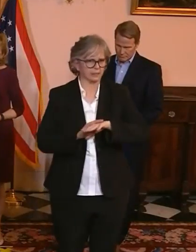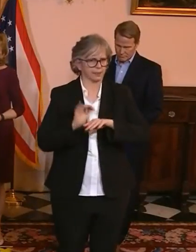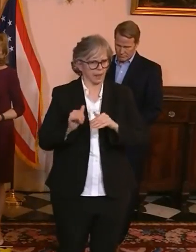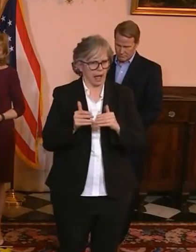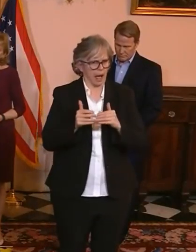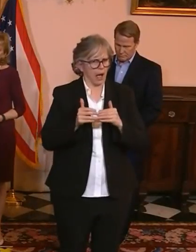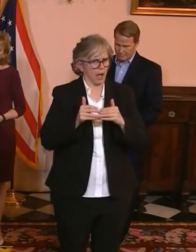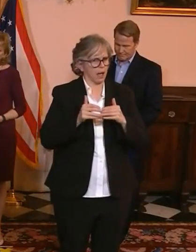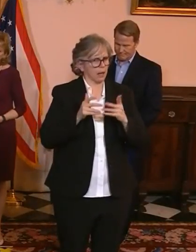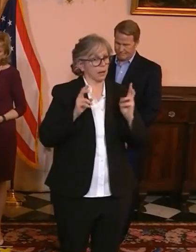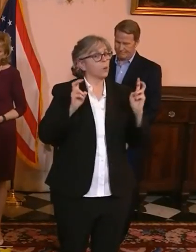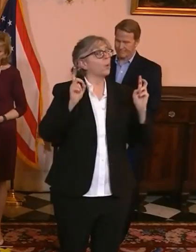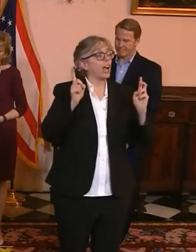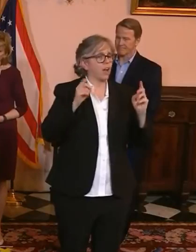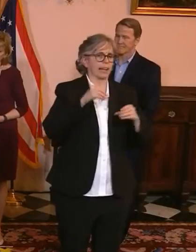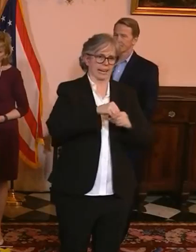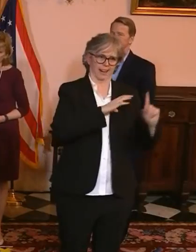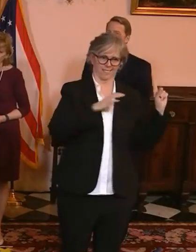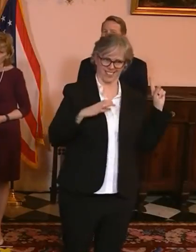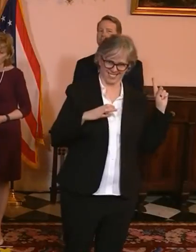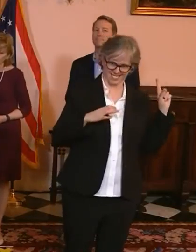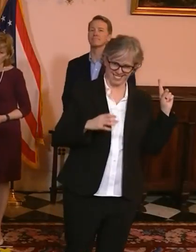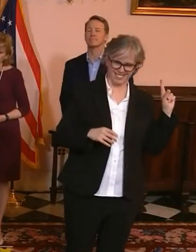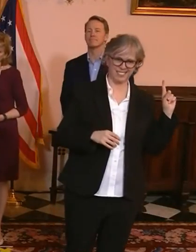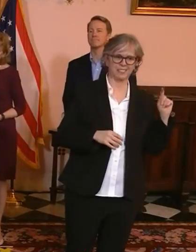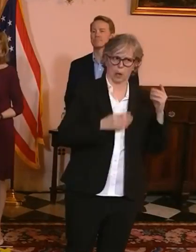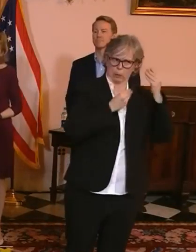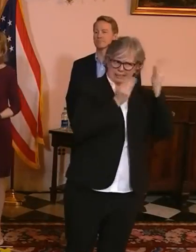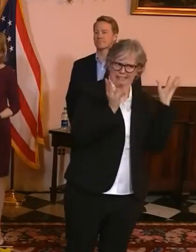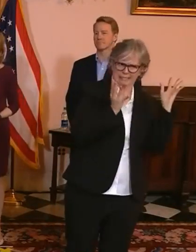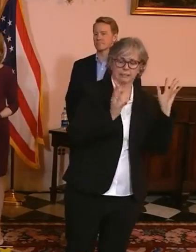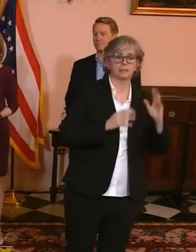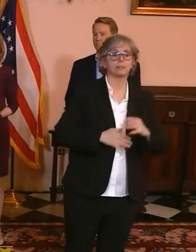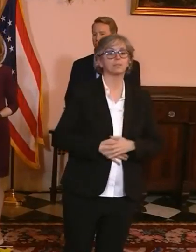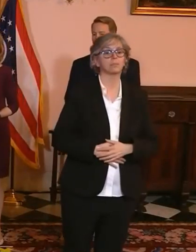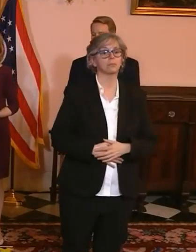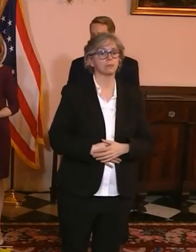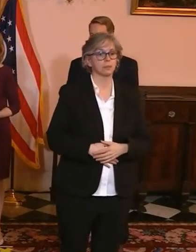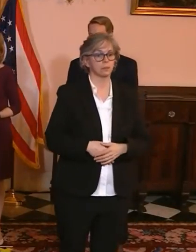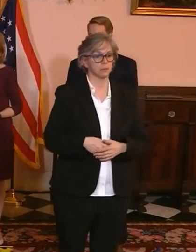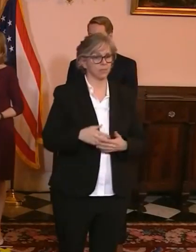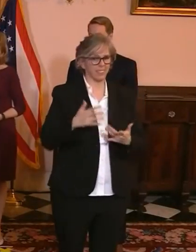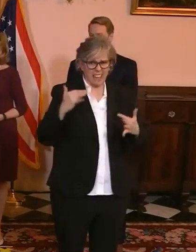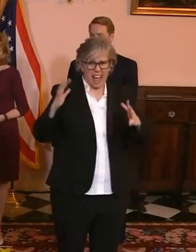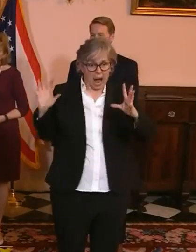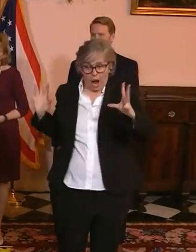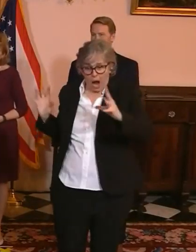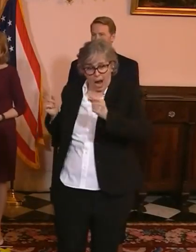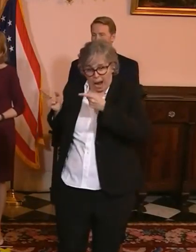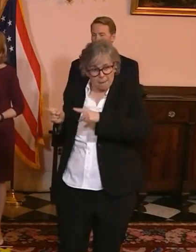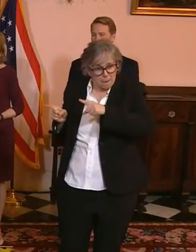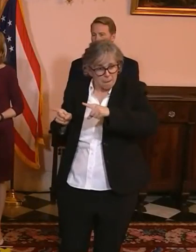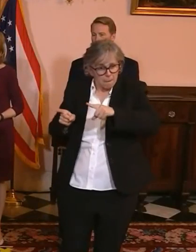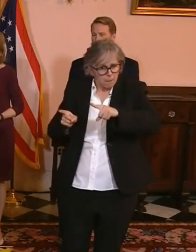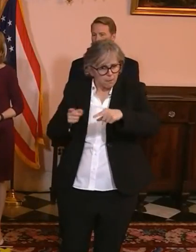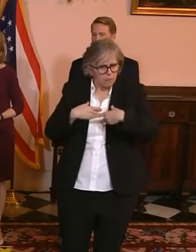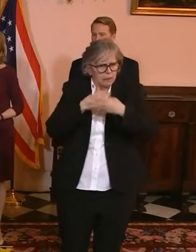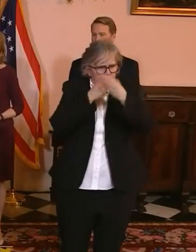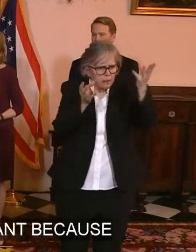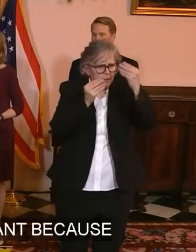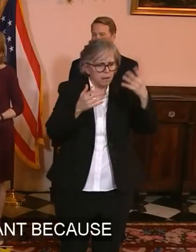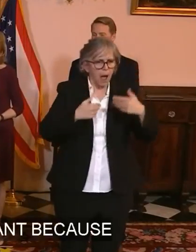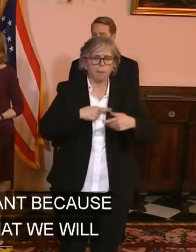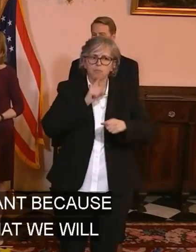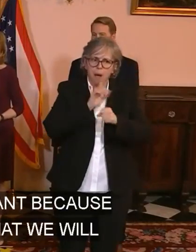very important because we made a promise to you that we would tell you everything we know as we know it, and that's when our dialogues with you began.